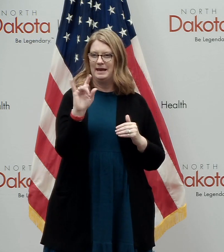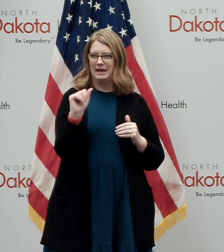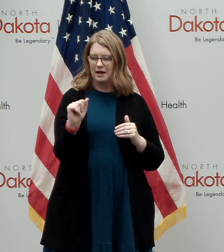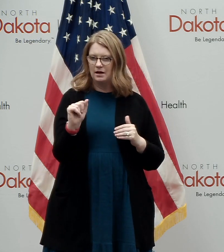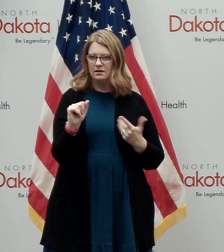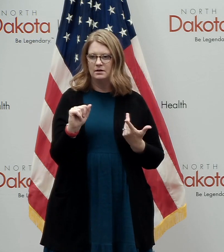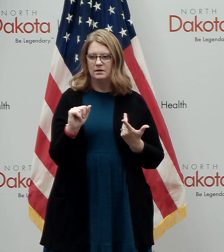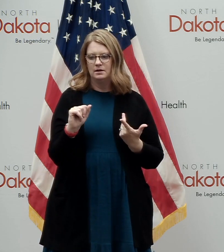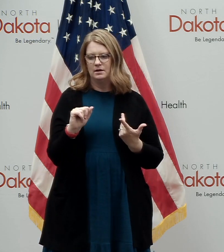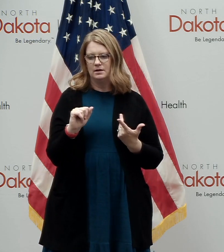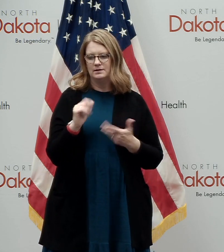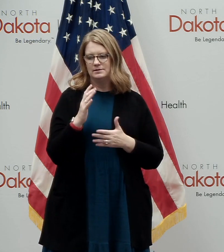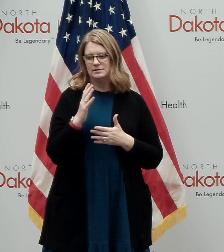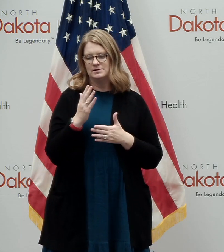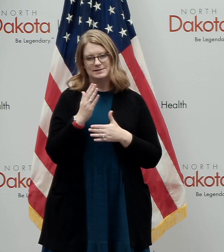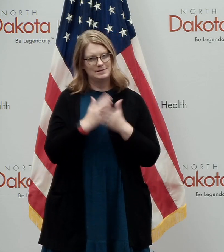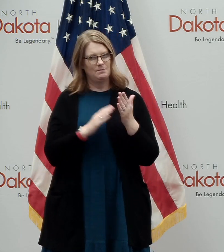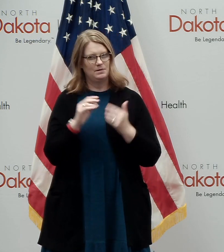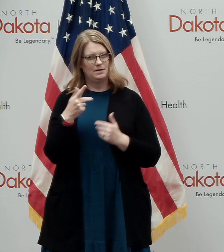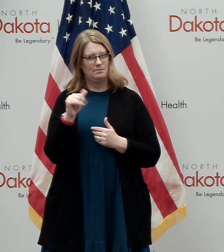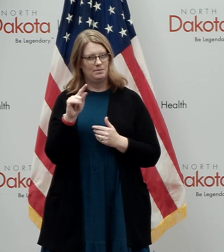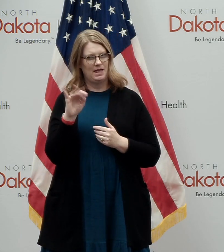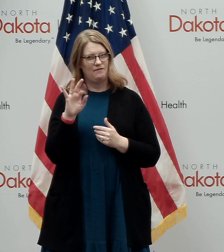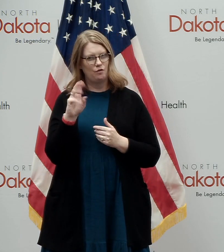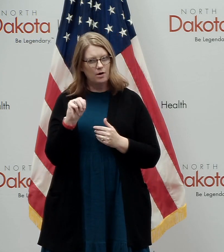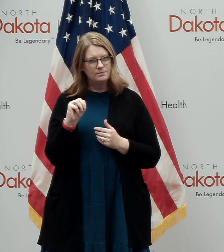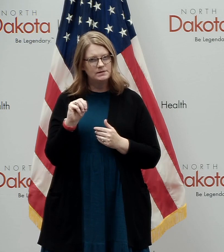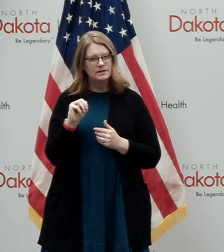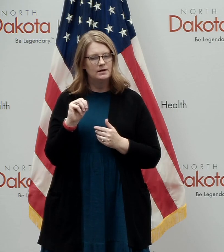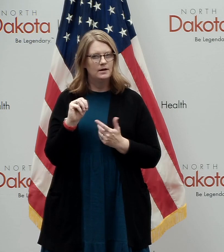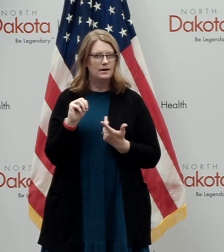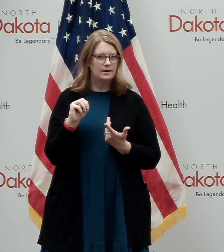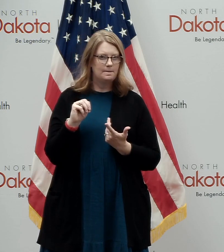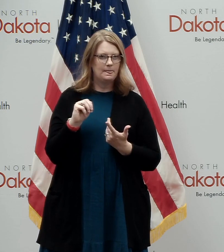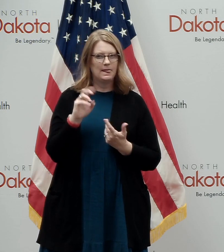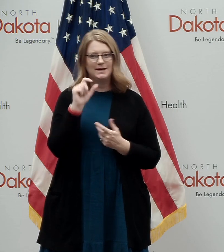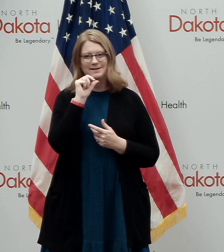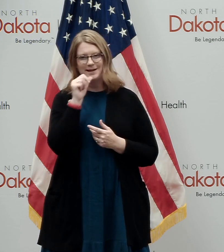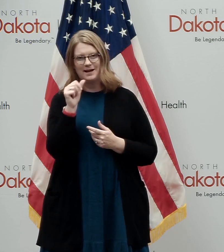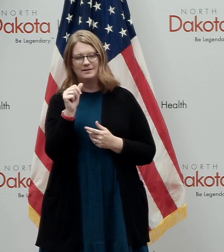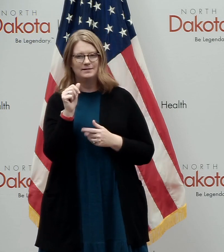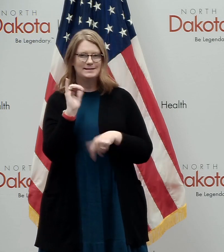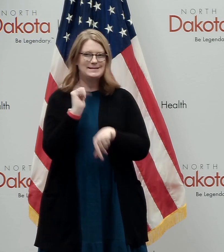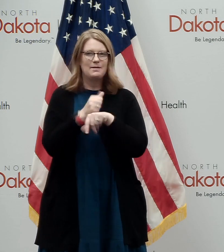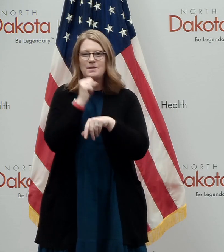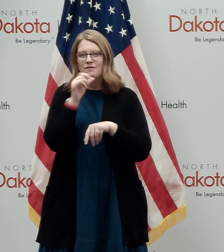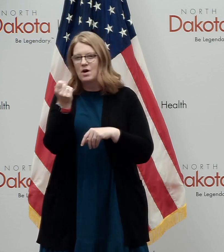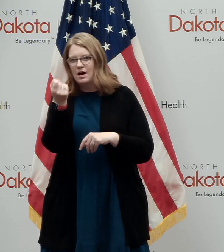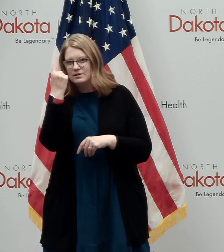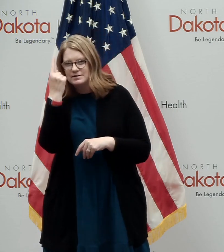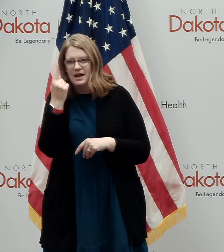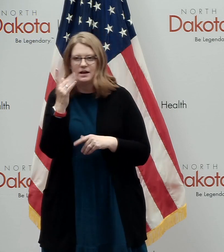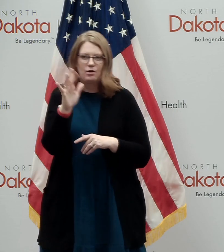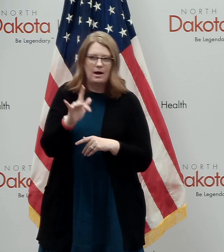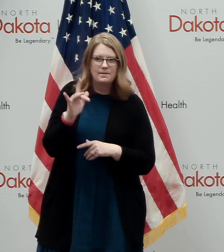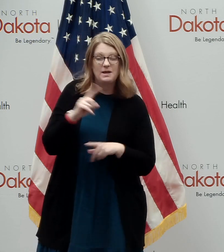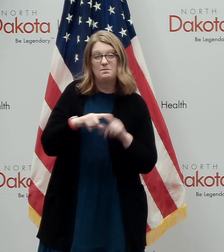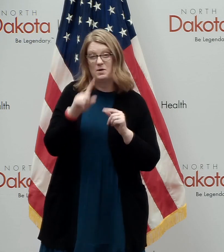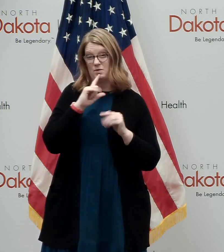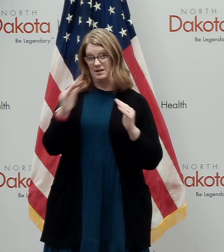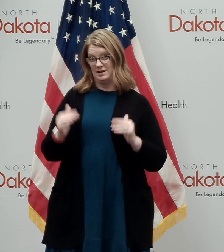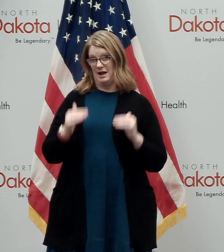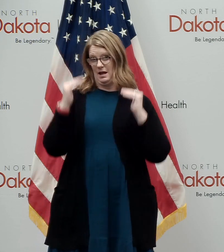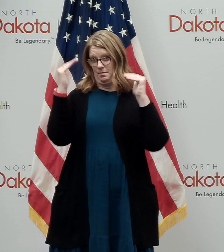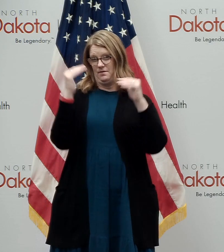really in some of the platforms are really designed not for nuance, not for understanding, not for empathy. They're designed to amplify